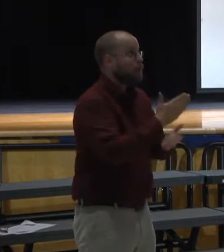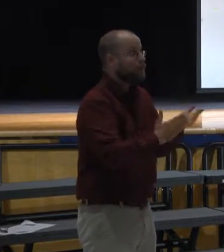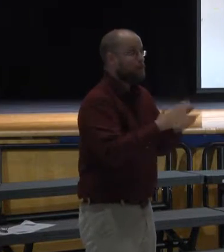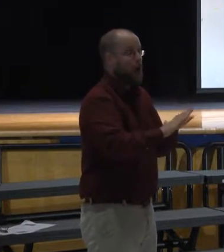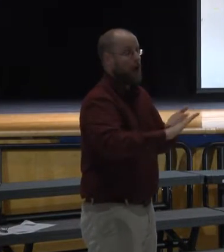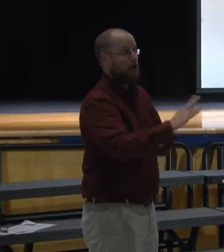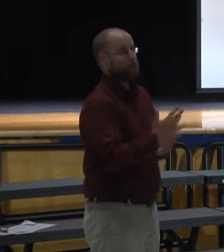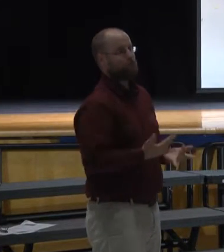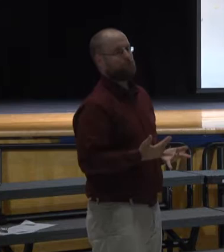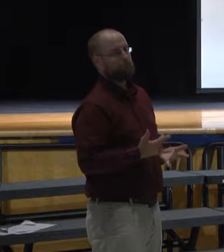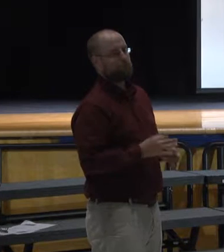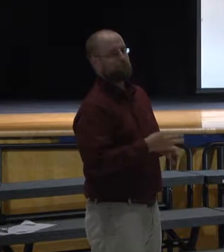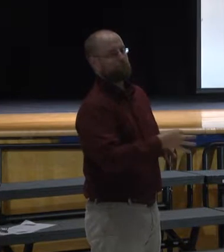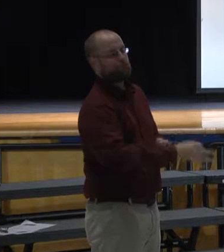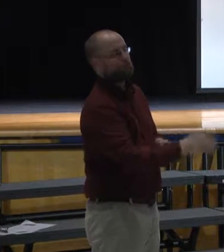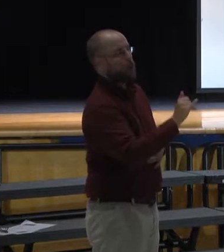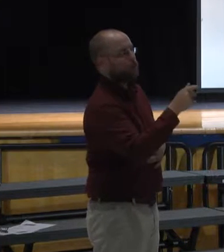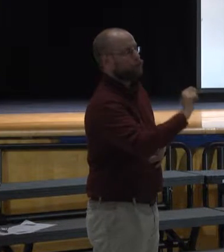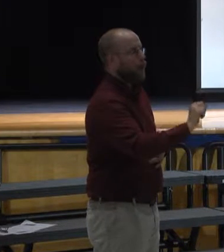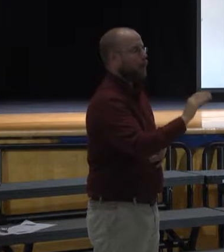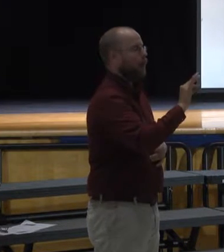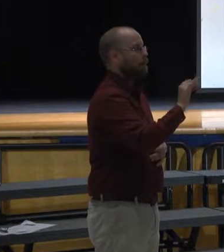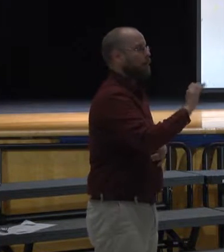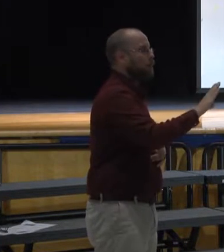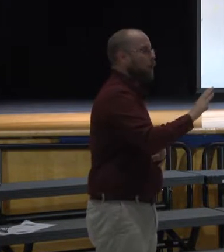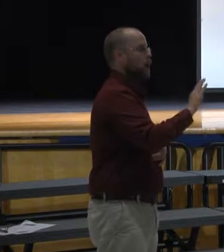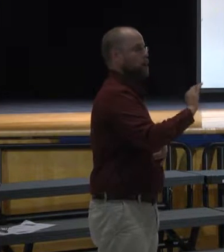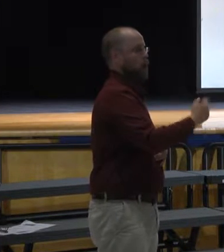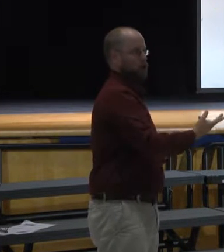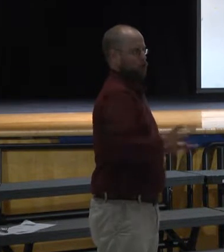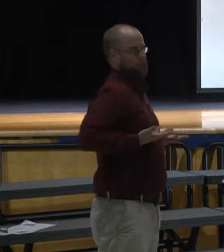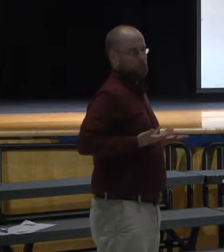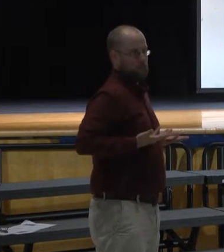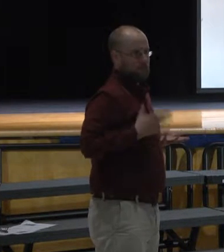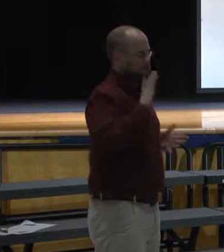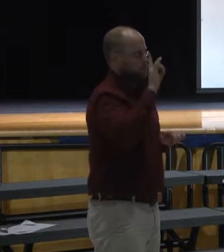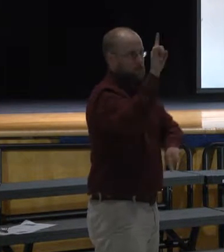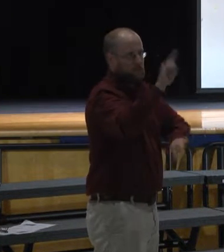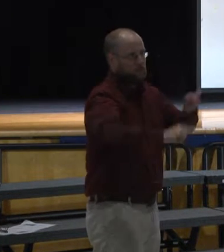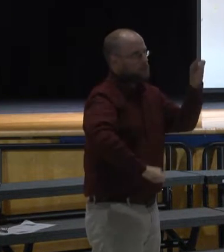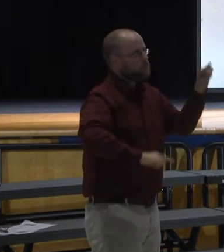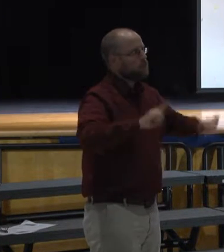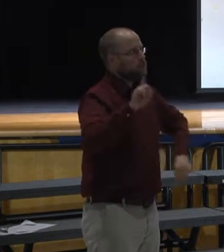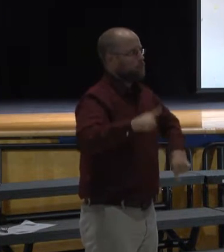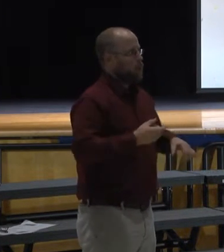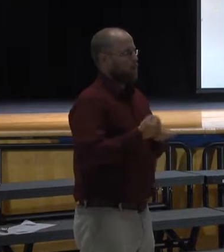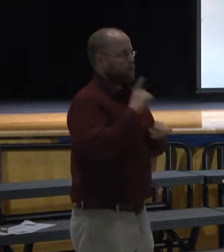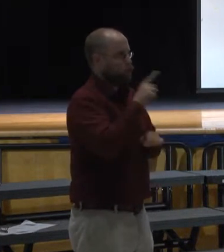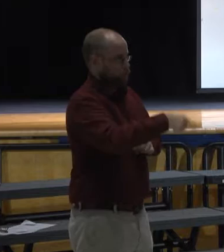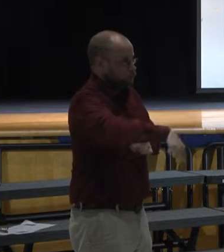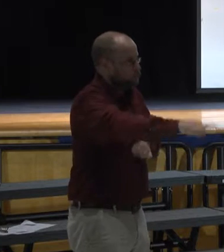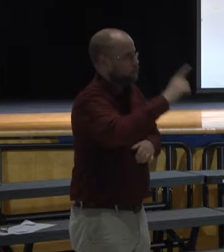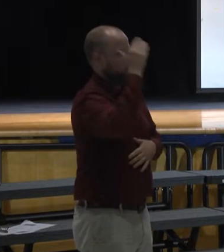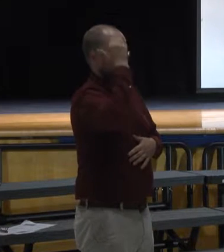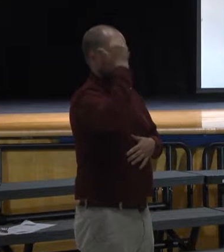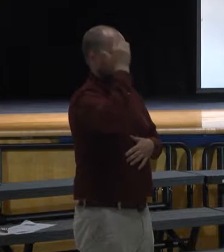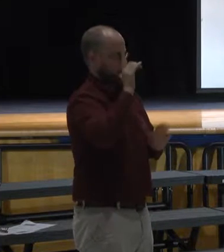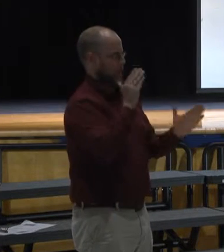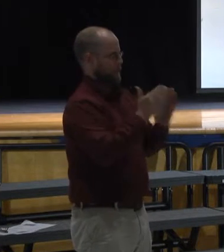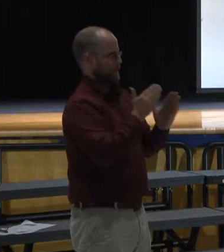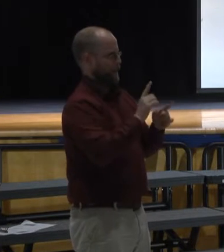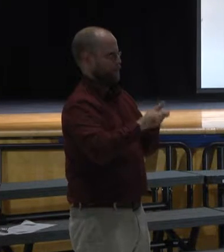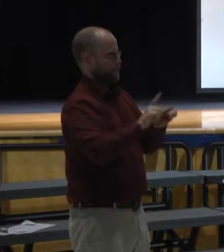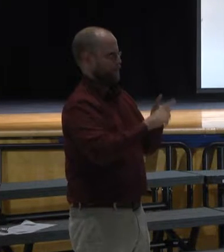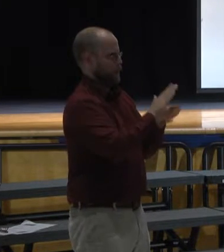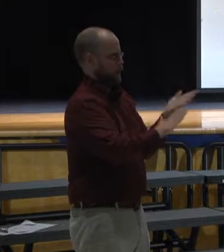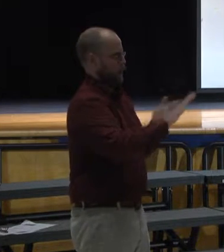January, February, March. We're still not sure in terms of the process. But again, just so you know, when you're comparing schools, it's a good question to